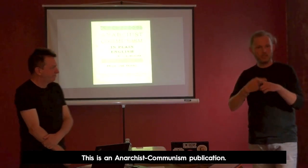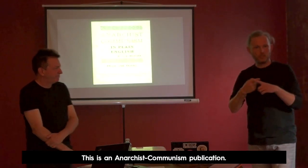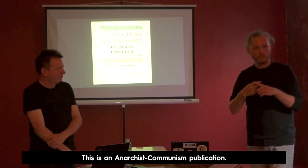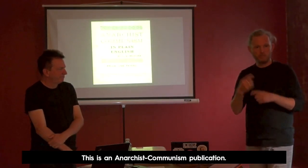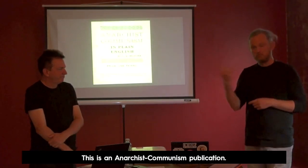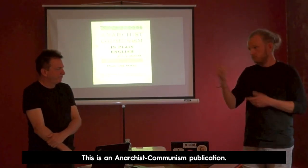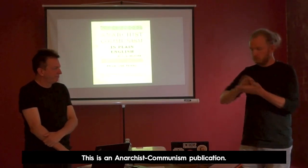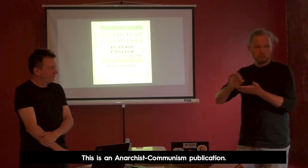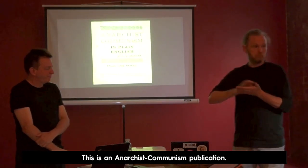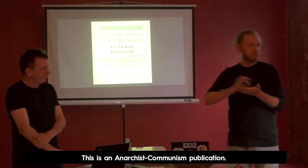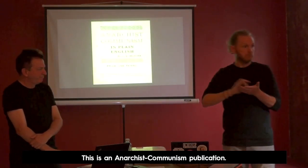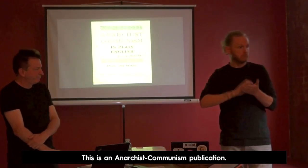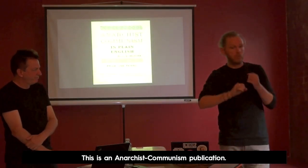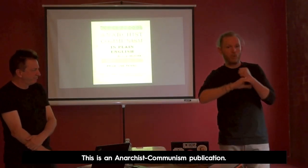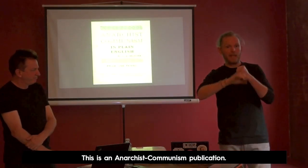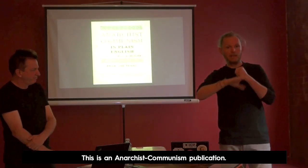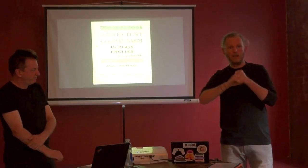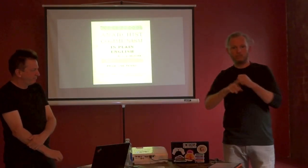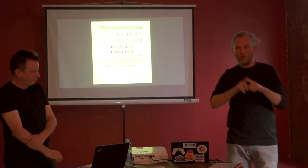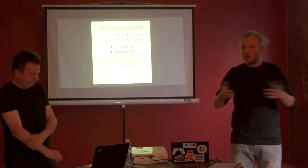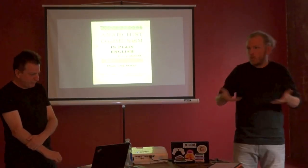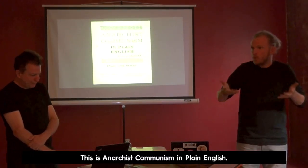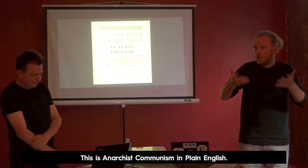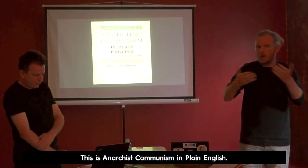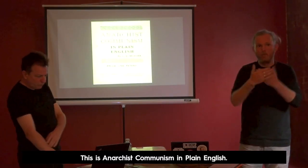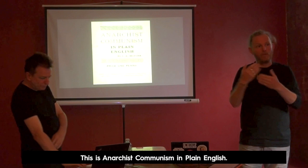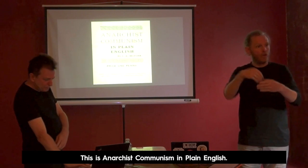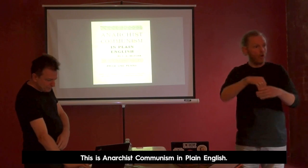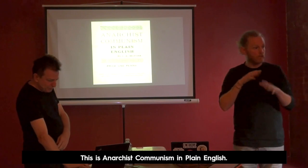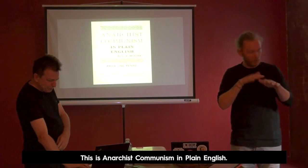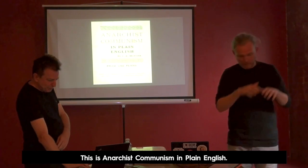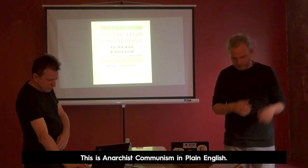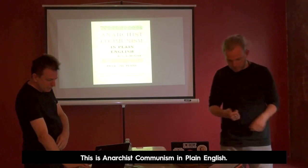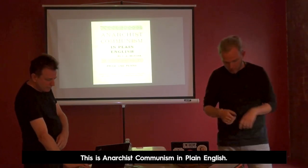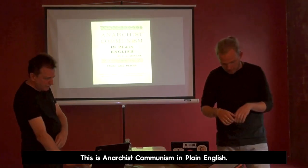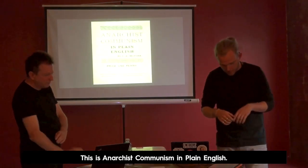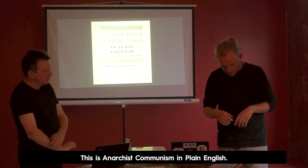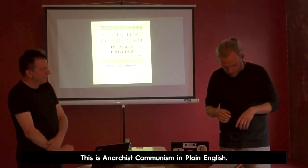an anarchist communist publication. This is Anarchist Communism in Plain English.